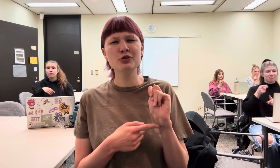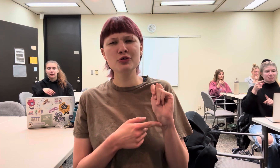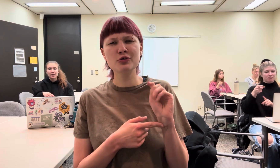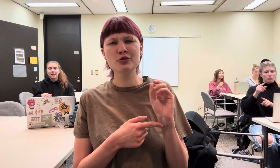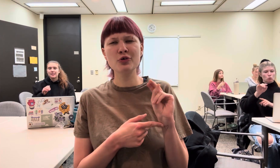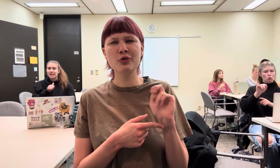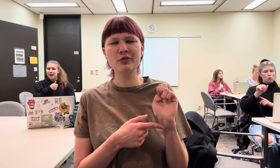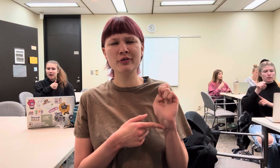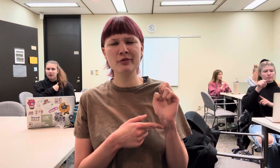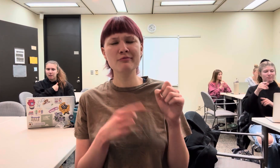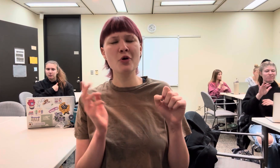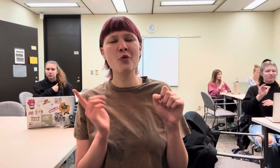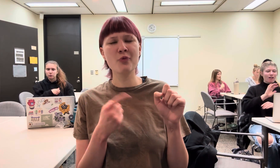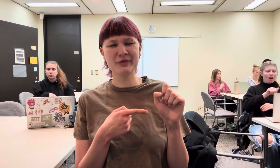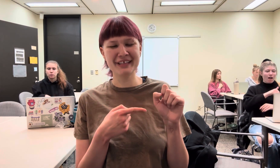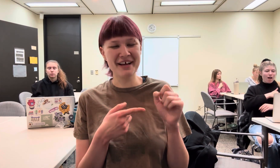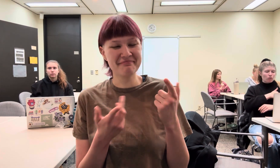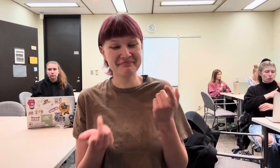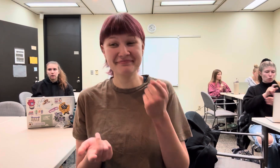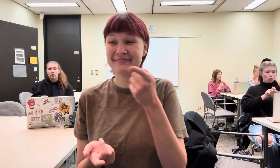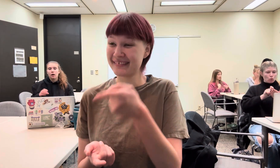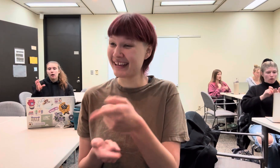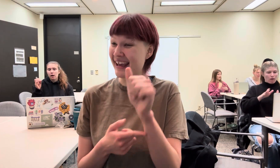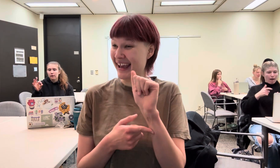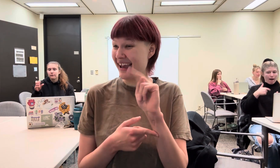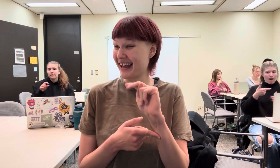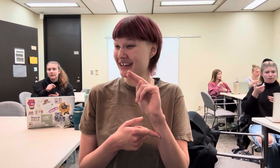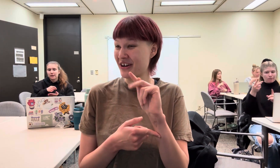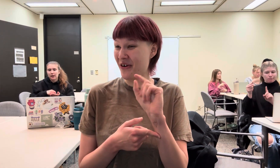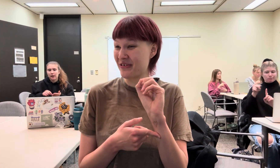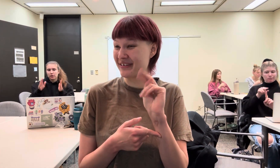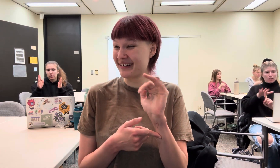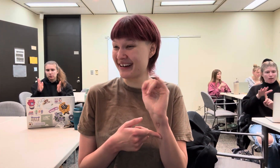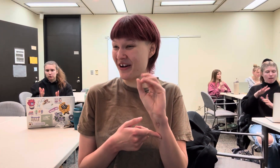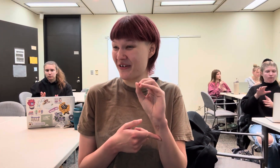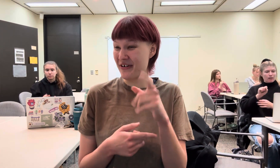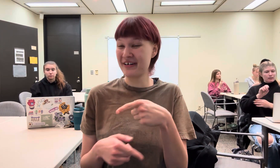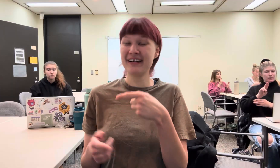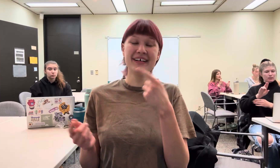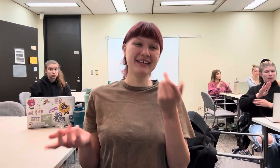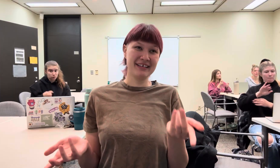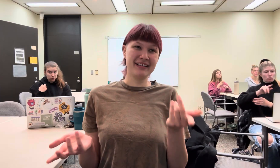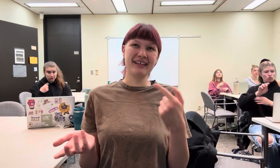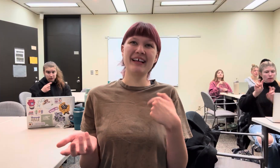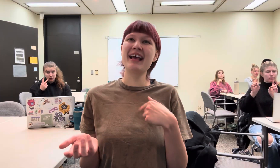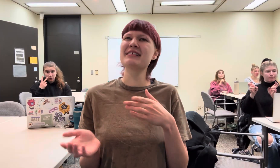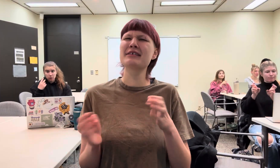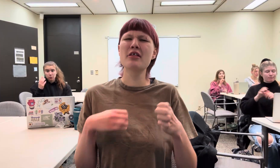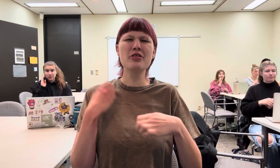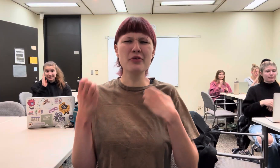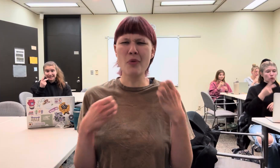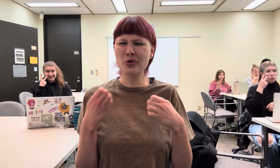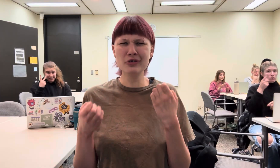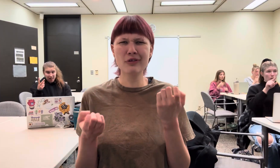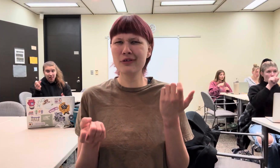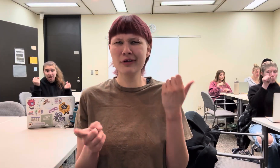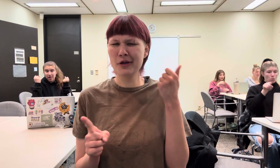subject. Good. And here you're going to see a lot of attitude. You'll notice on the board, we're going to go over one article together, okay? Break it down